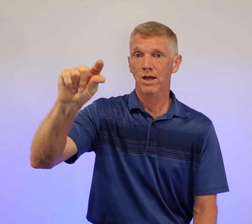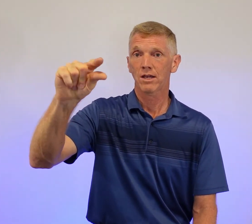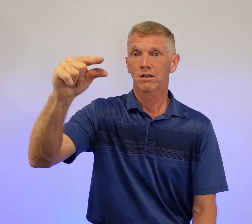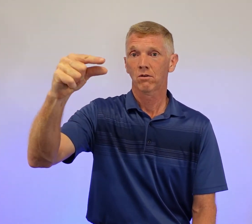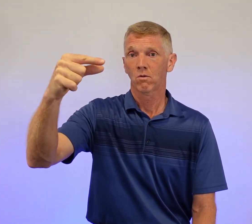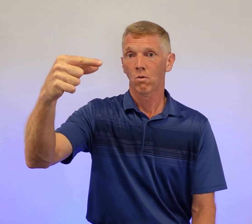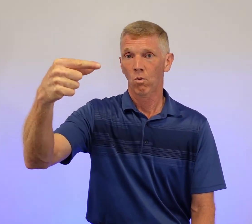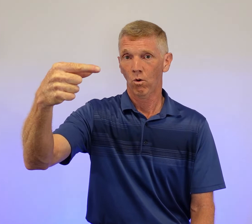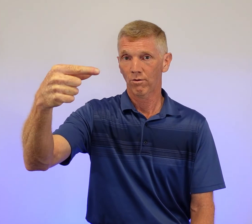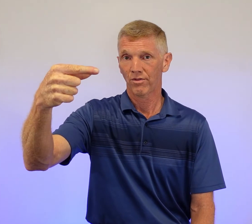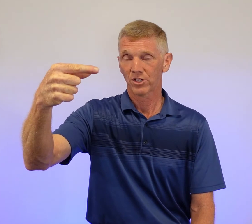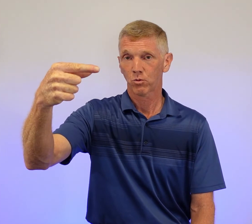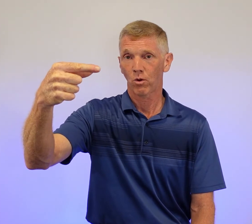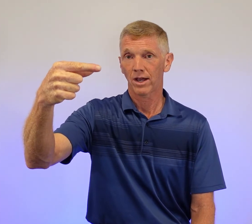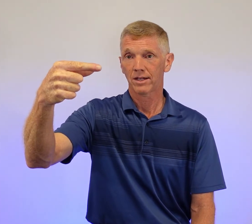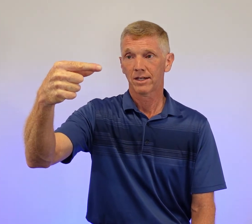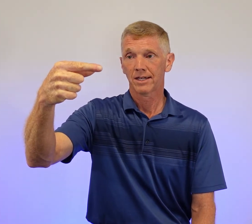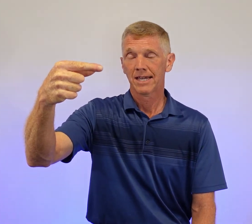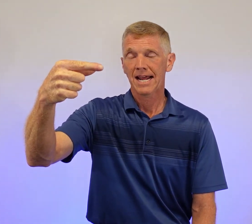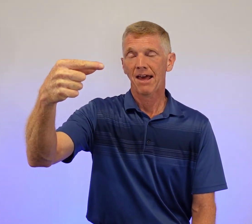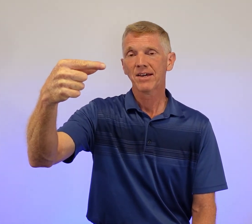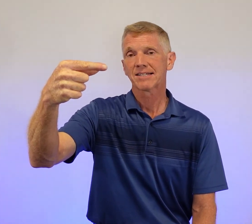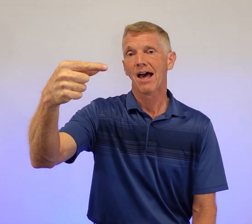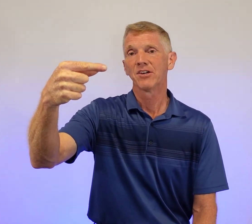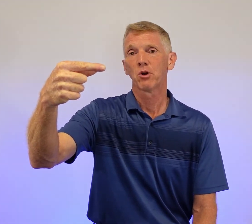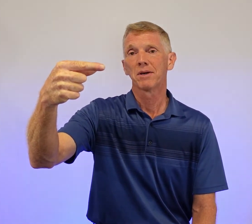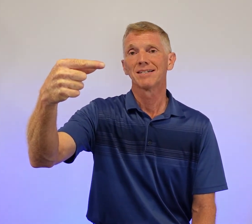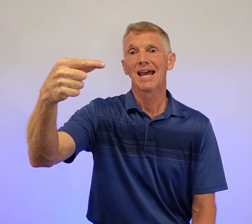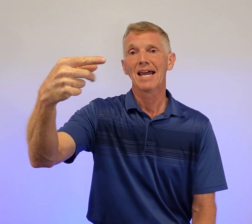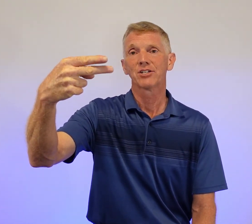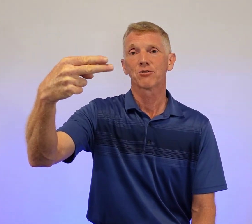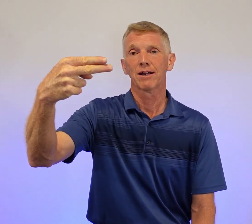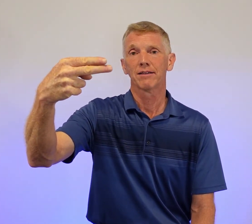way or this way. And I think it's gone this way because H is right there.